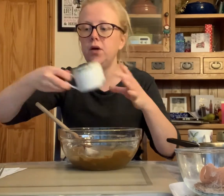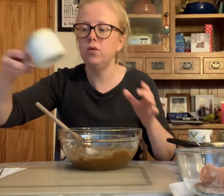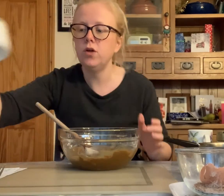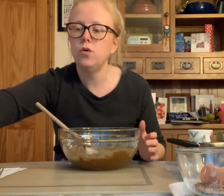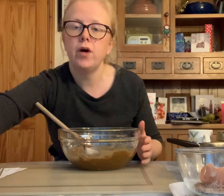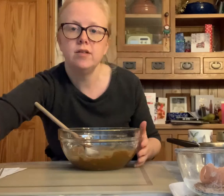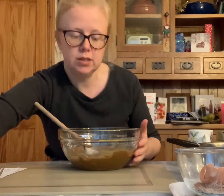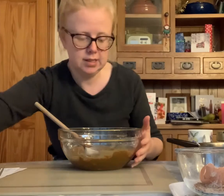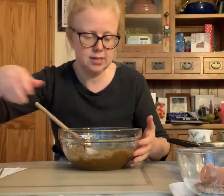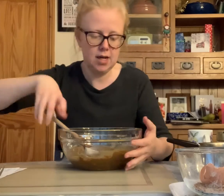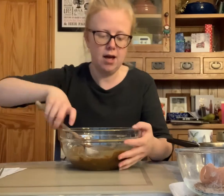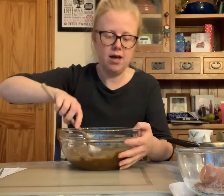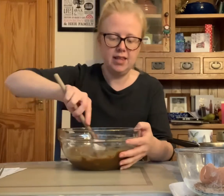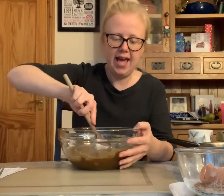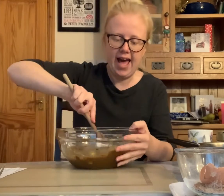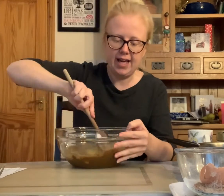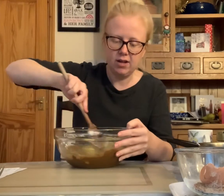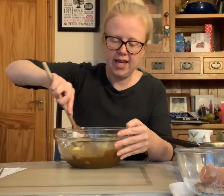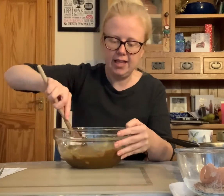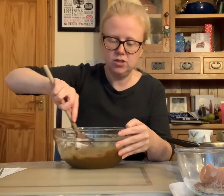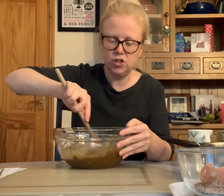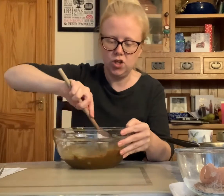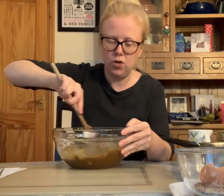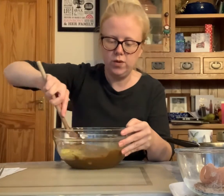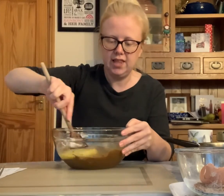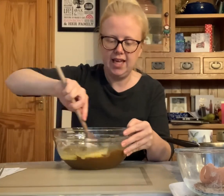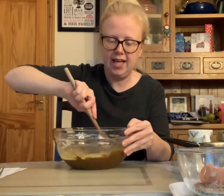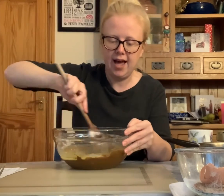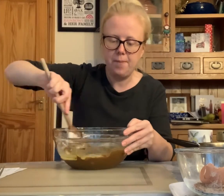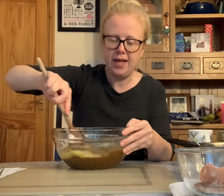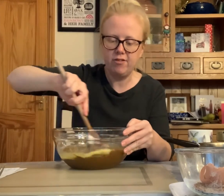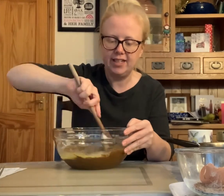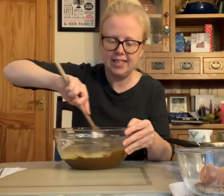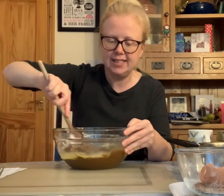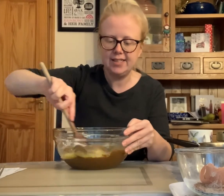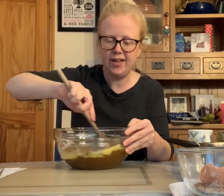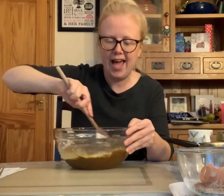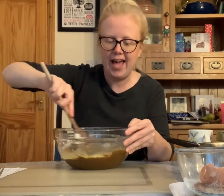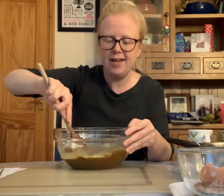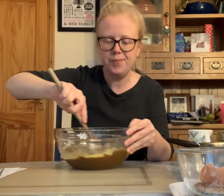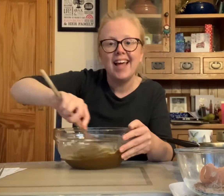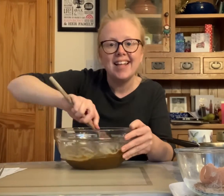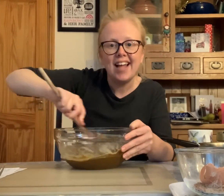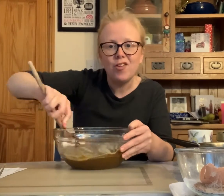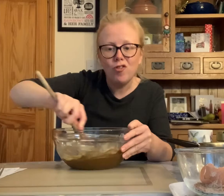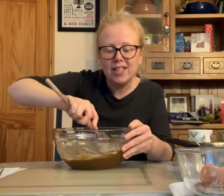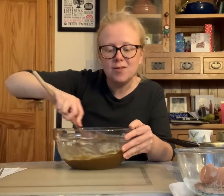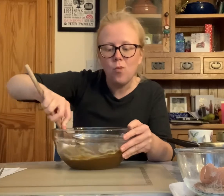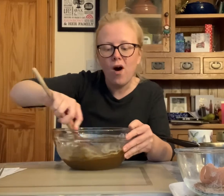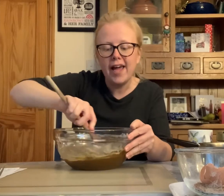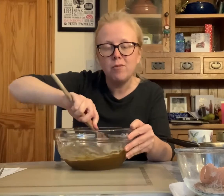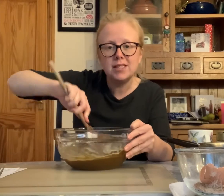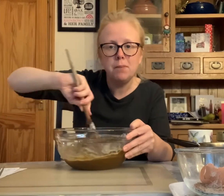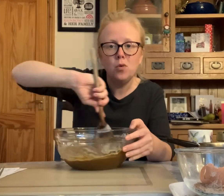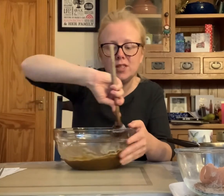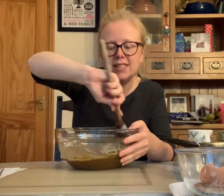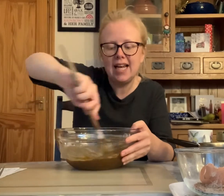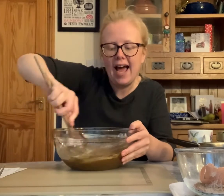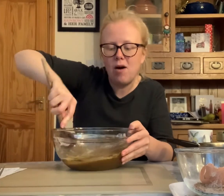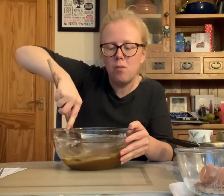you're going to stir the egg into the ingredients, okay? Now the reason why it was important to let our